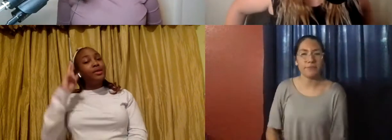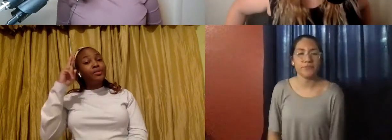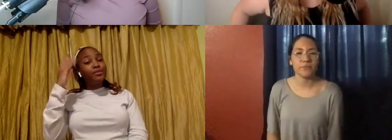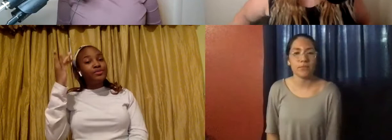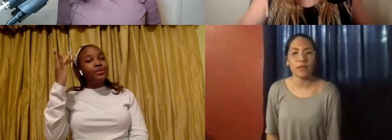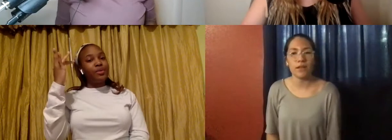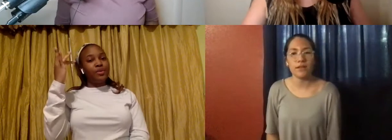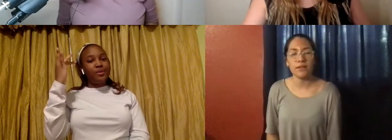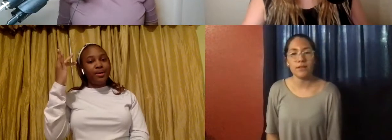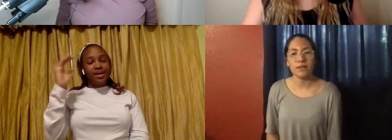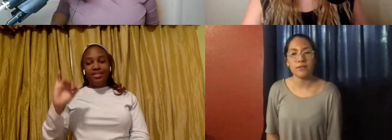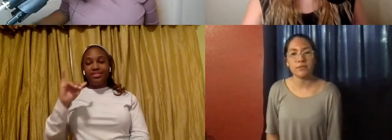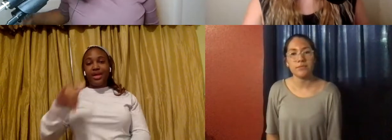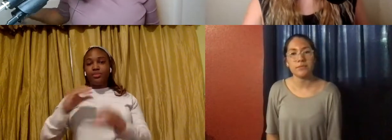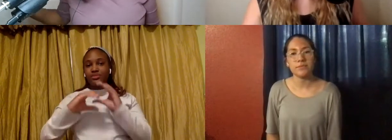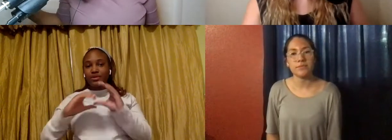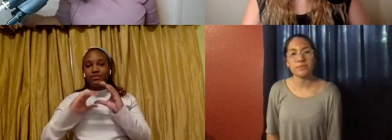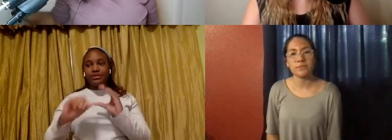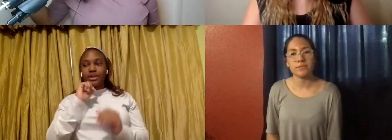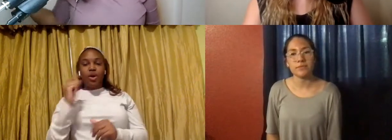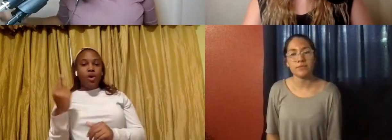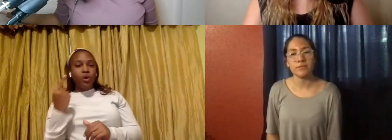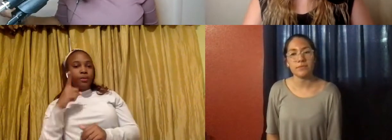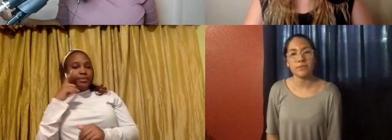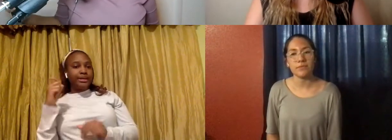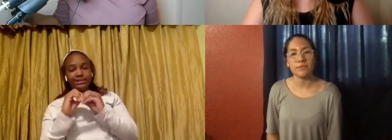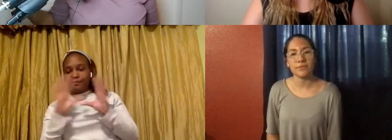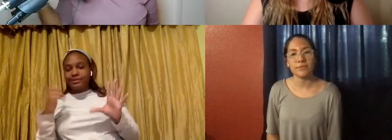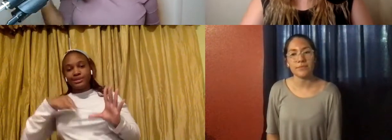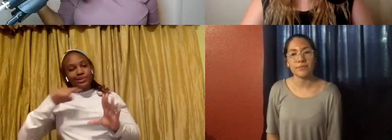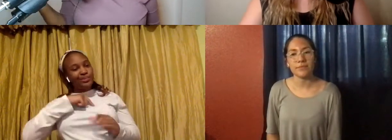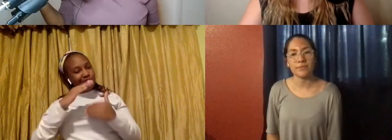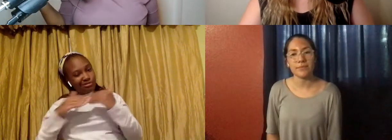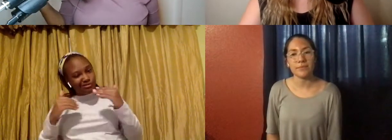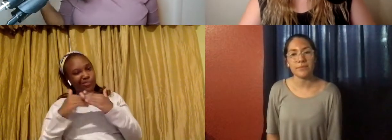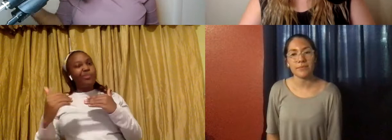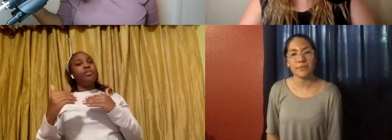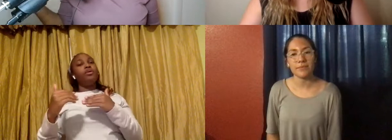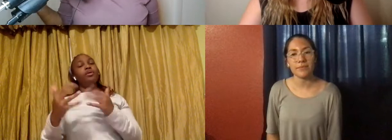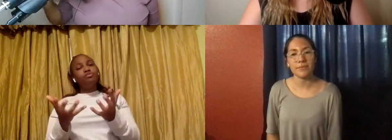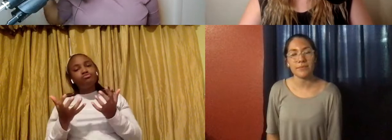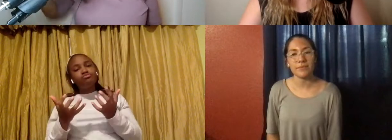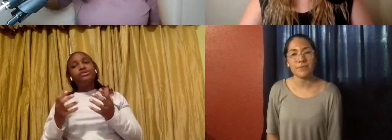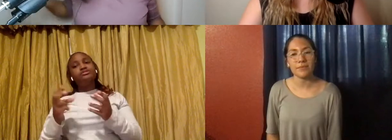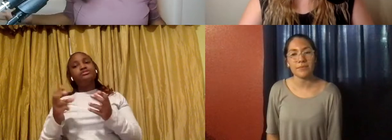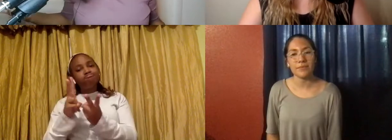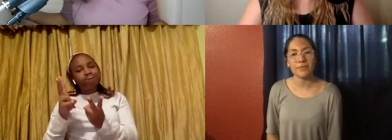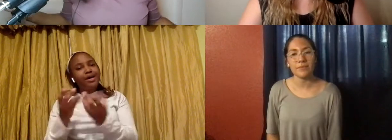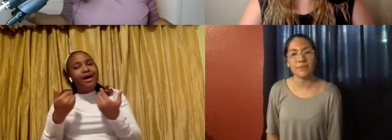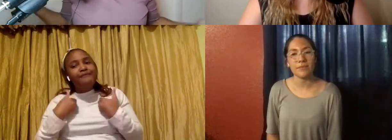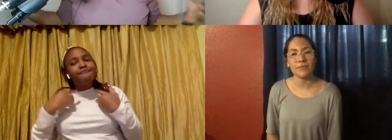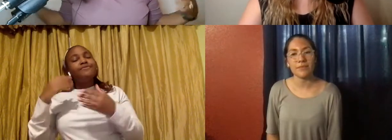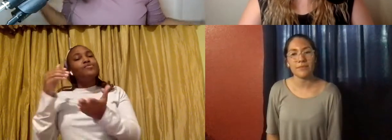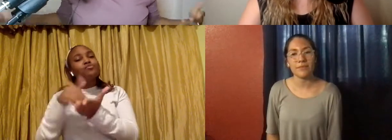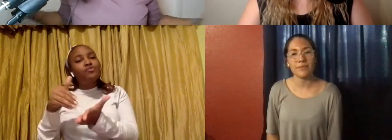was like a conversation, not only because obviously like we're comfortable with each other and we want to, you know, be intimate often. Right.